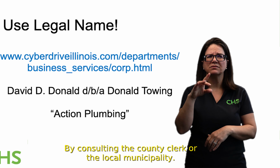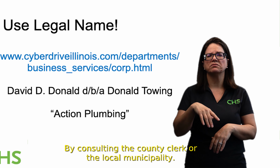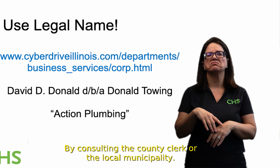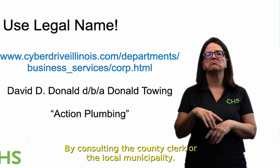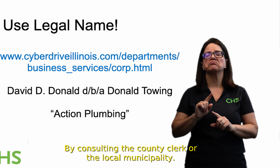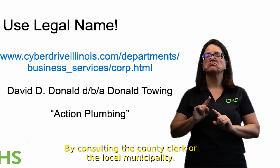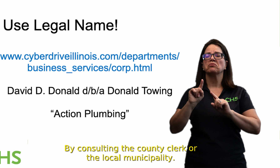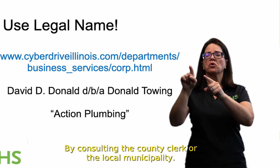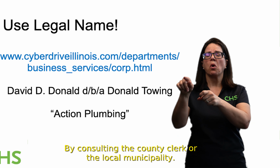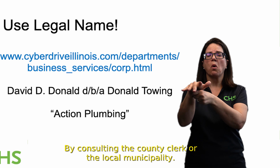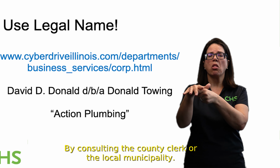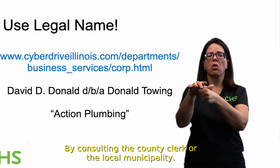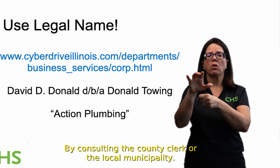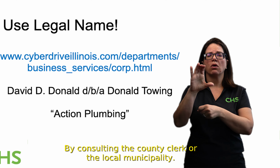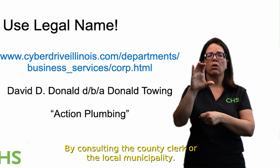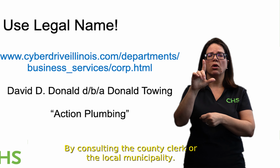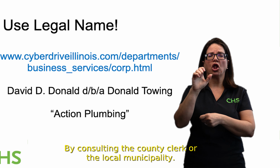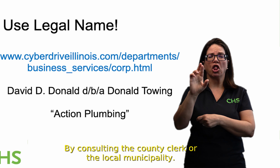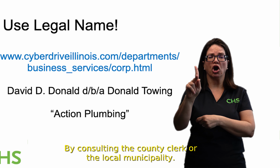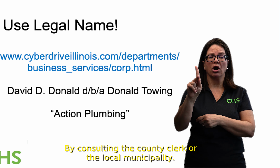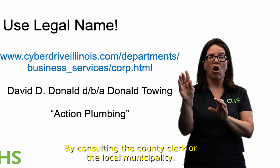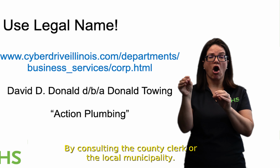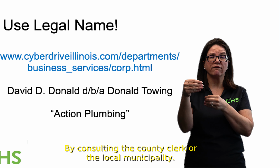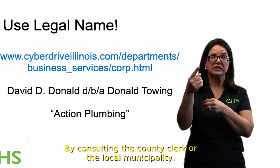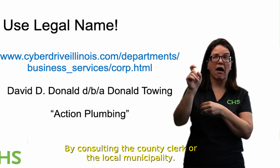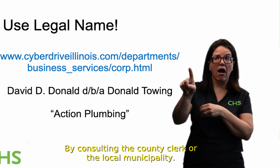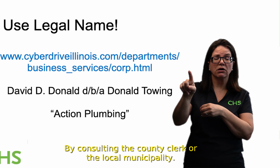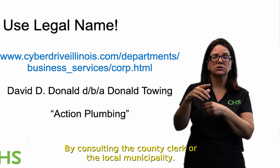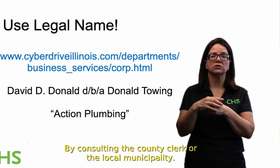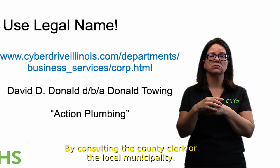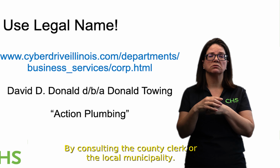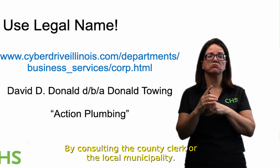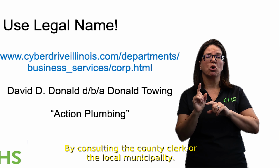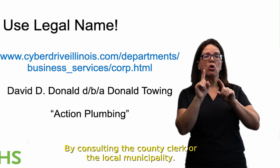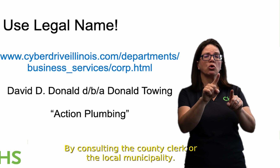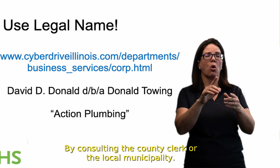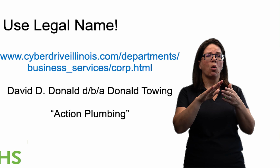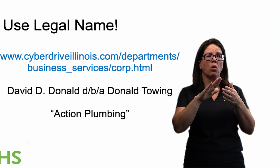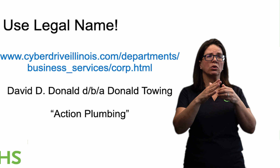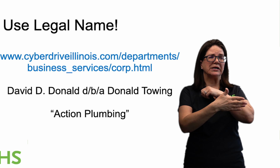by consulting the county clerk or the local municipality.